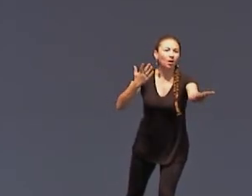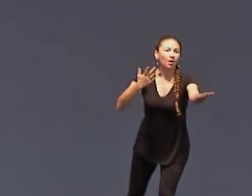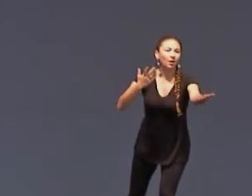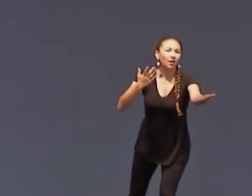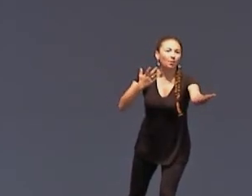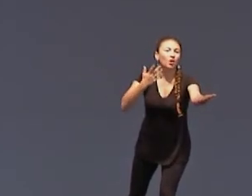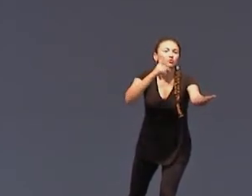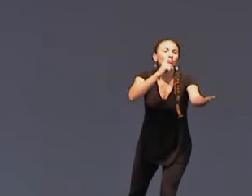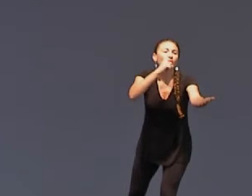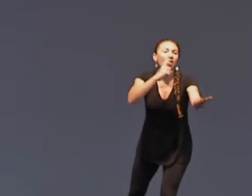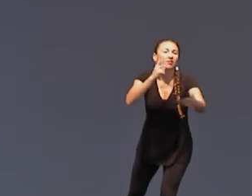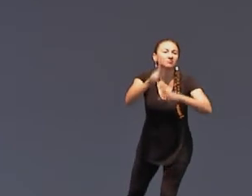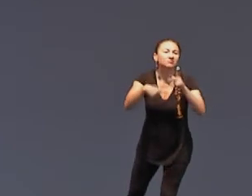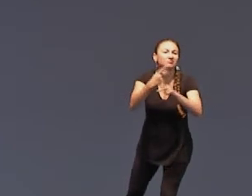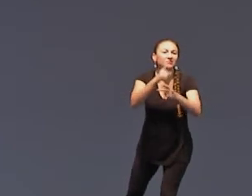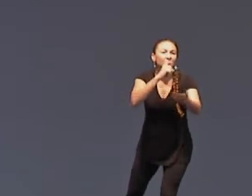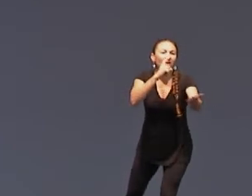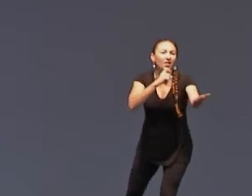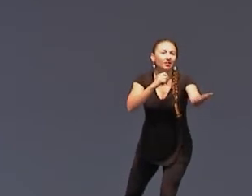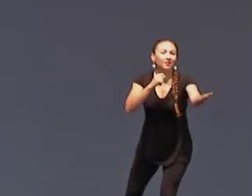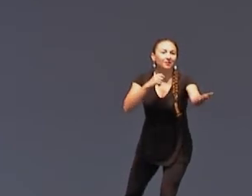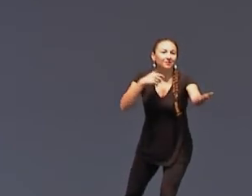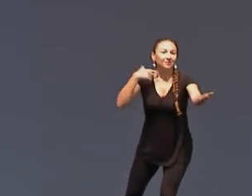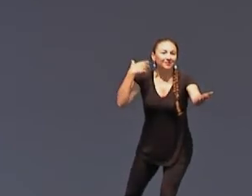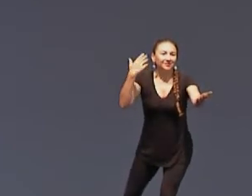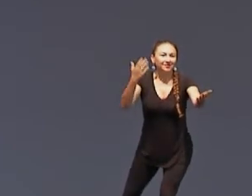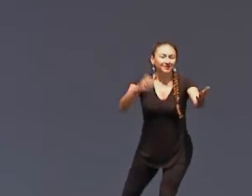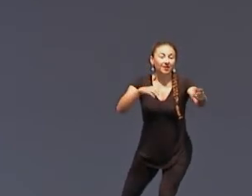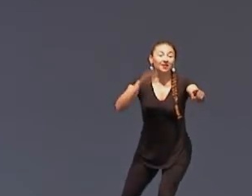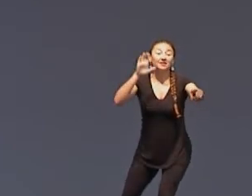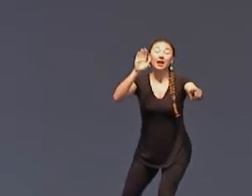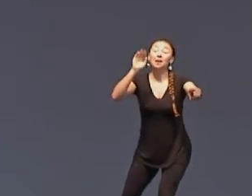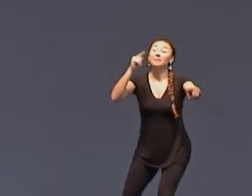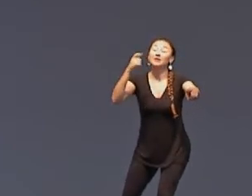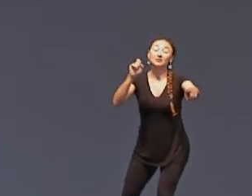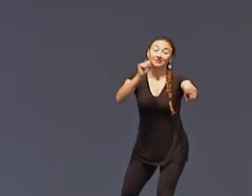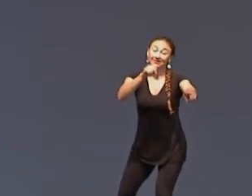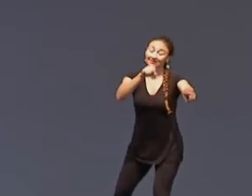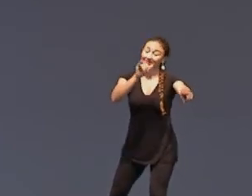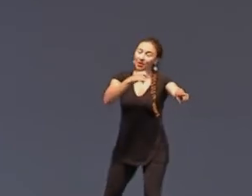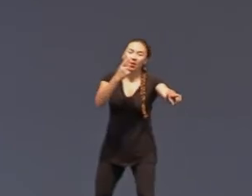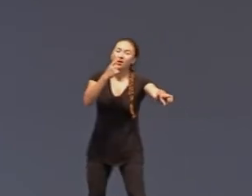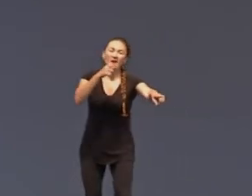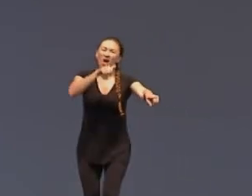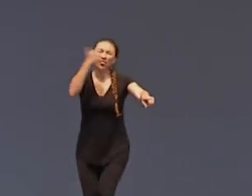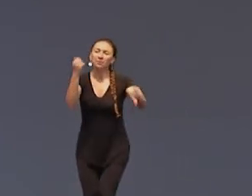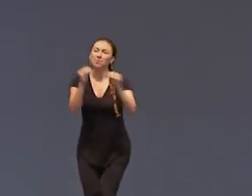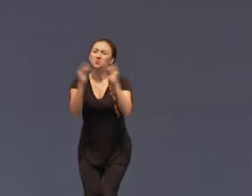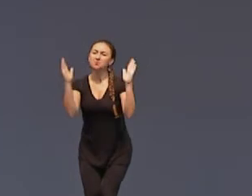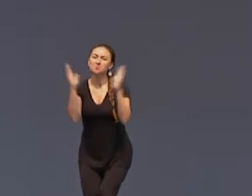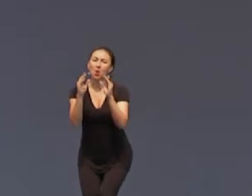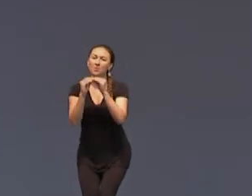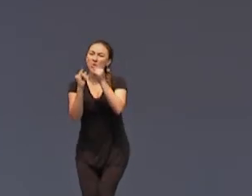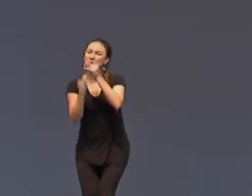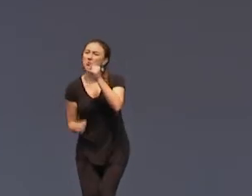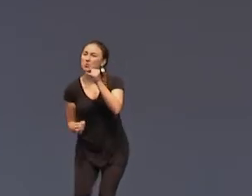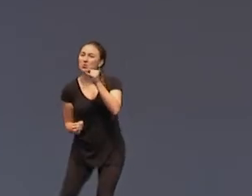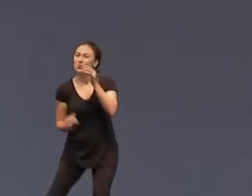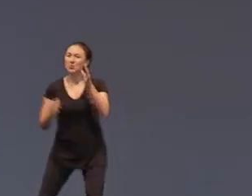Did you have dolls? And what kind of dolls did you have? Cabbage Patch. Okay, yes, Cabbage Patch. Okay. I'm looking